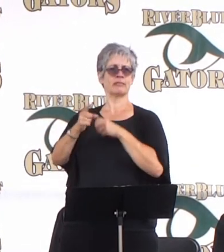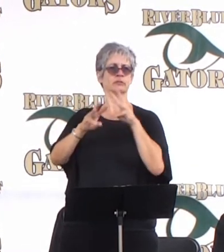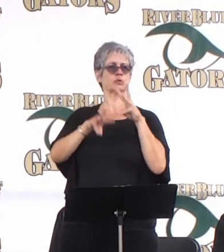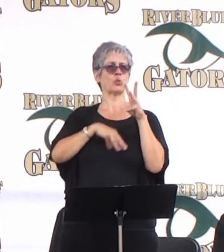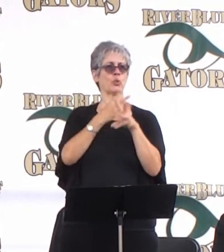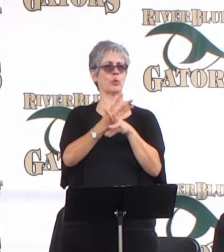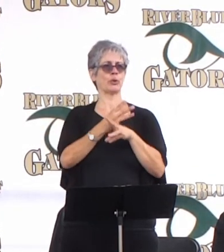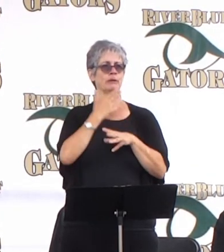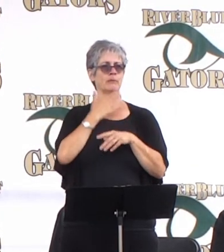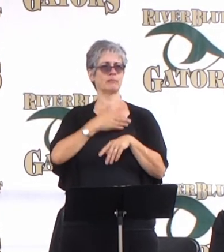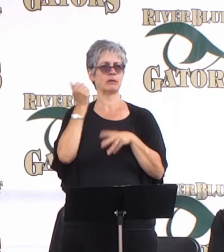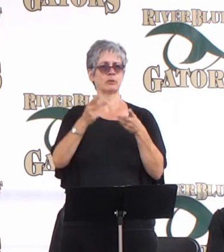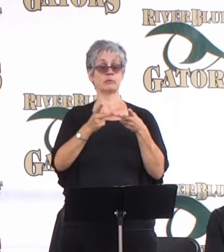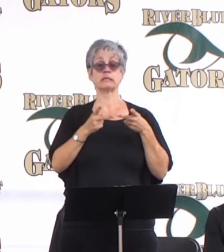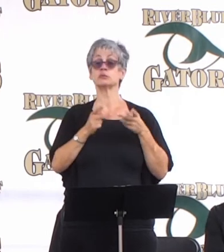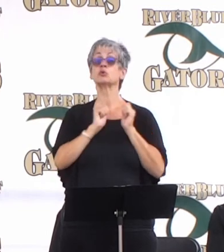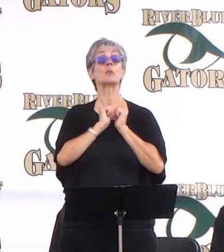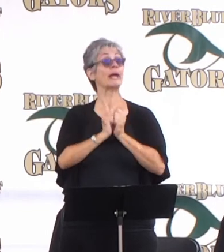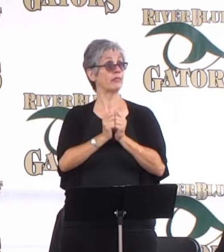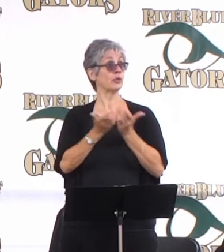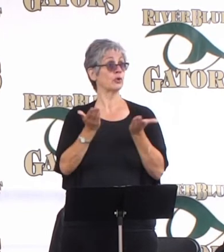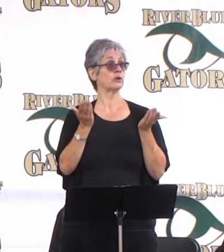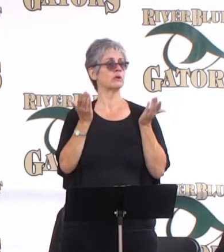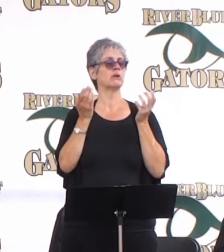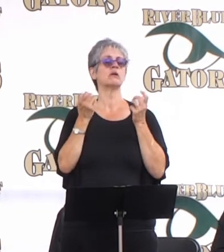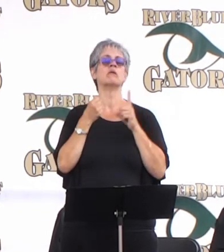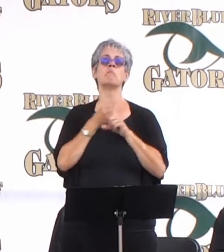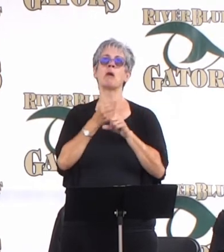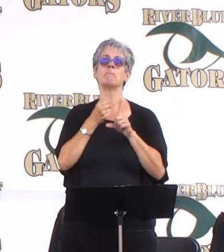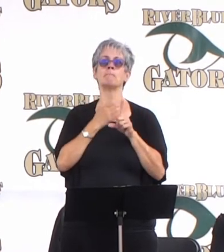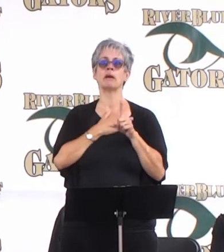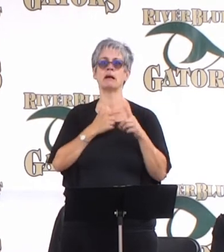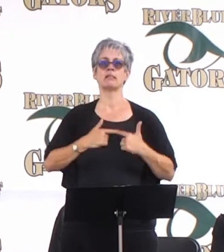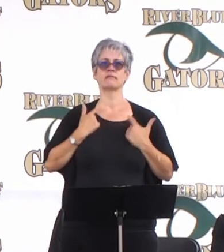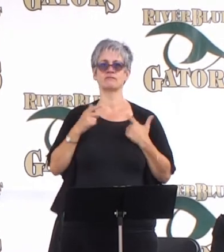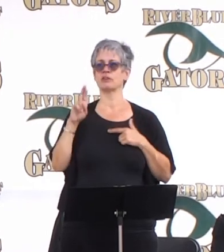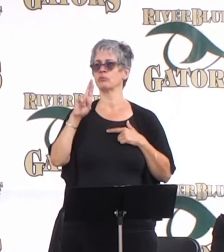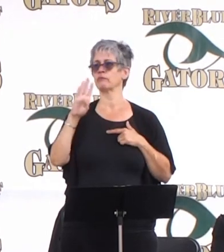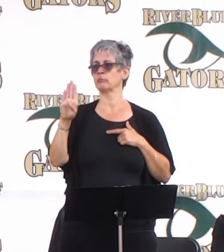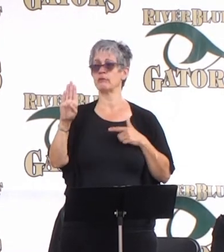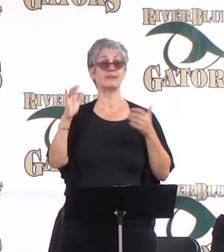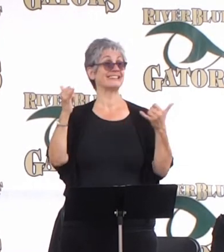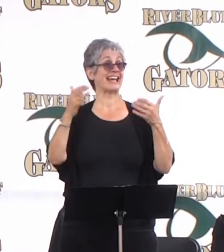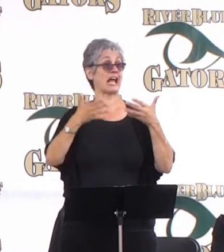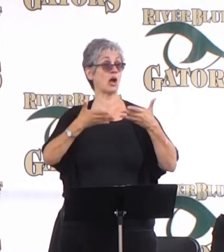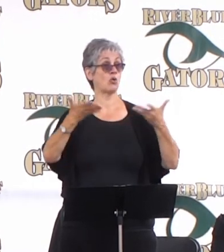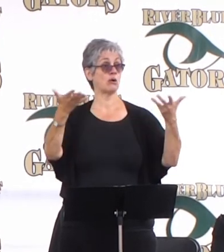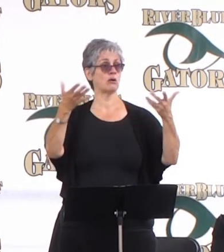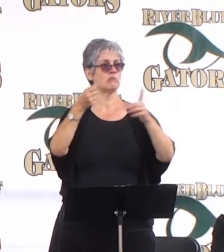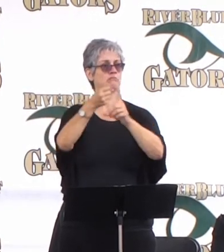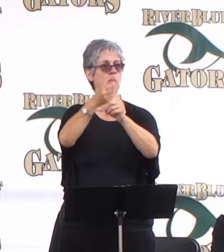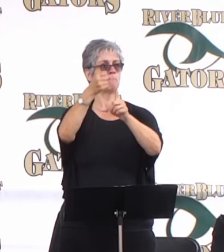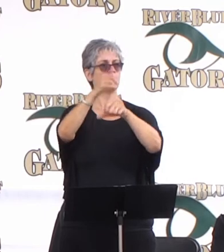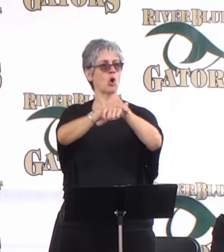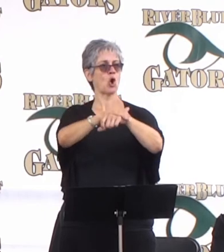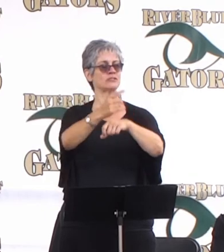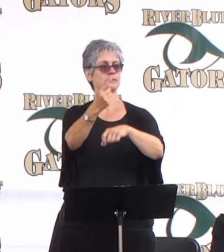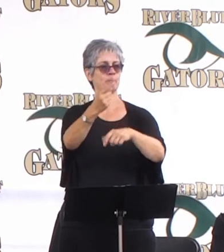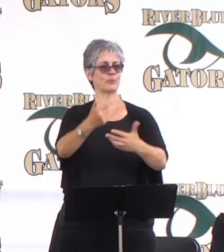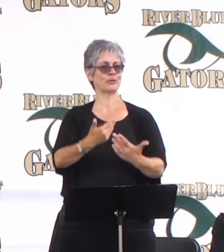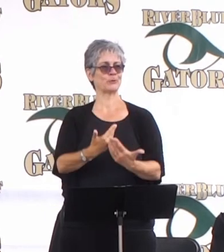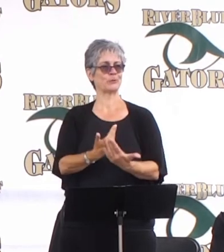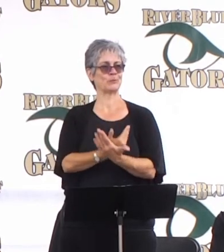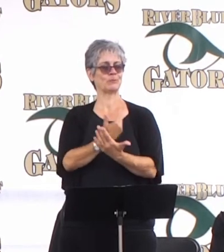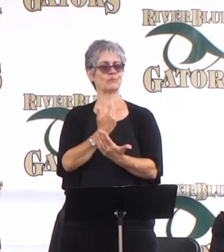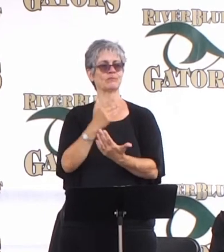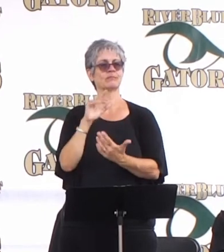have made an incredible mark on River Bluff and my life. Seek now to make a mark on someone new. A text I